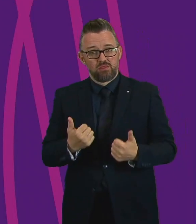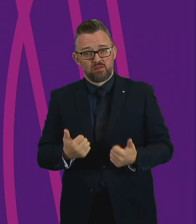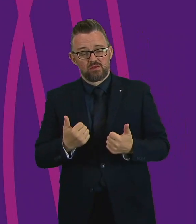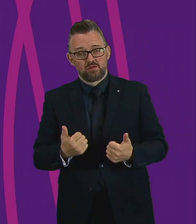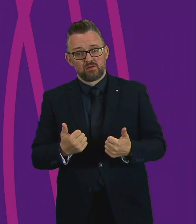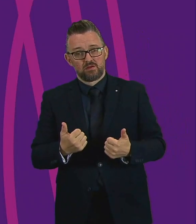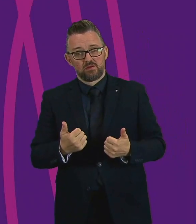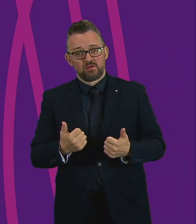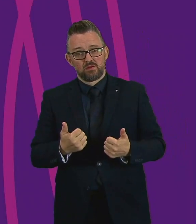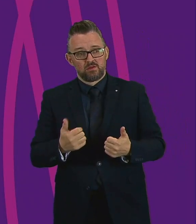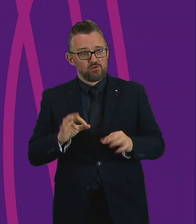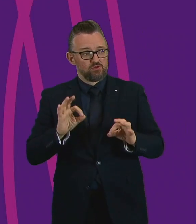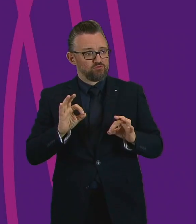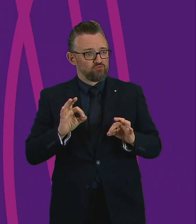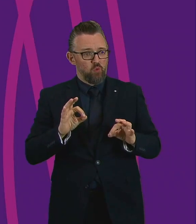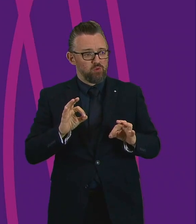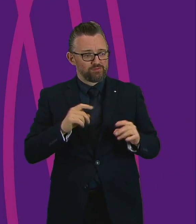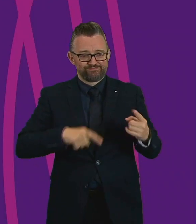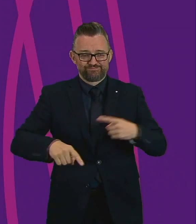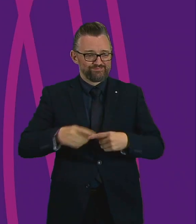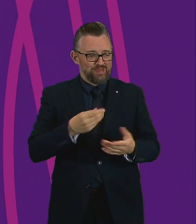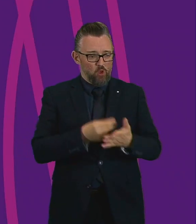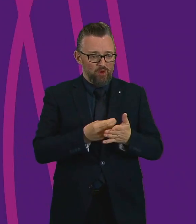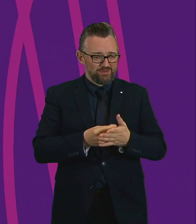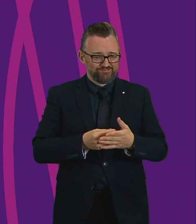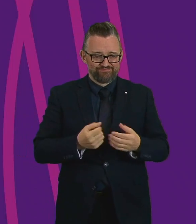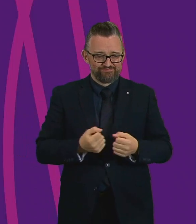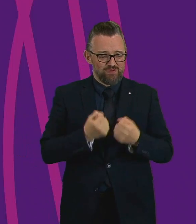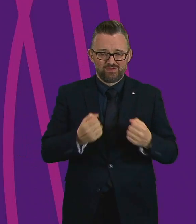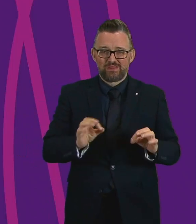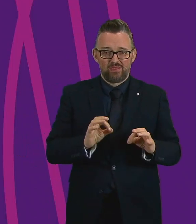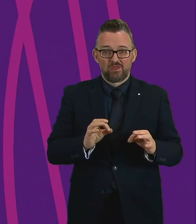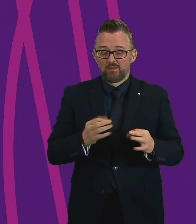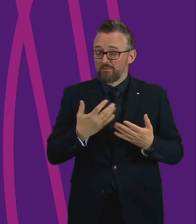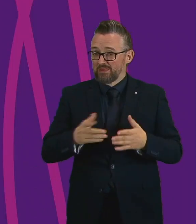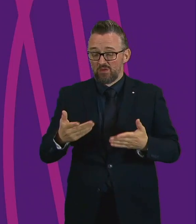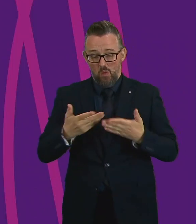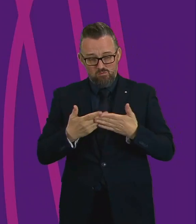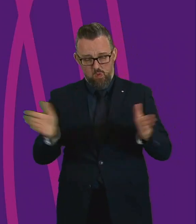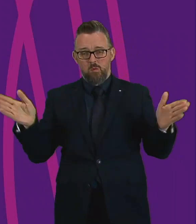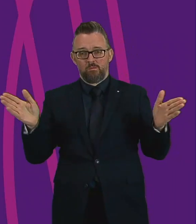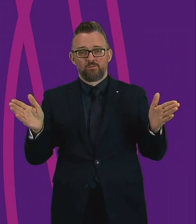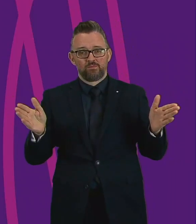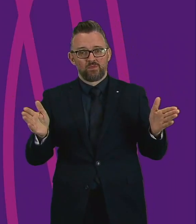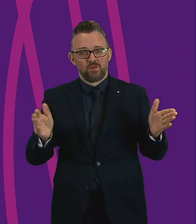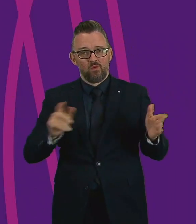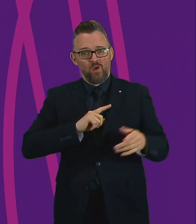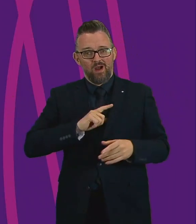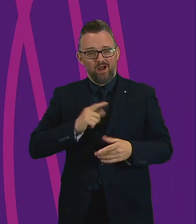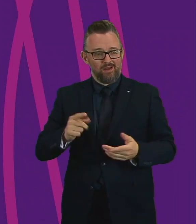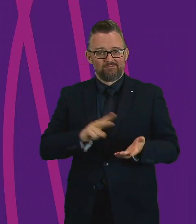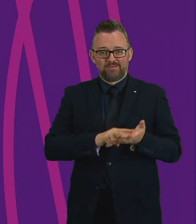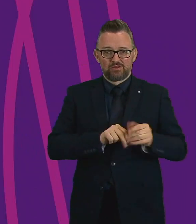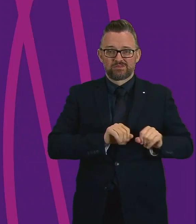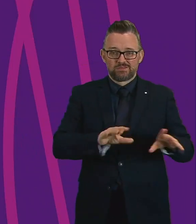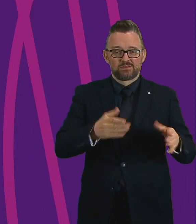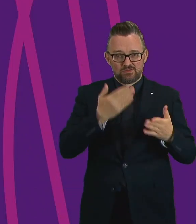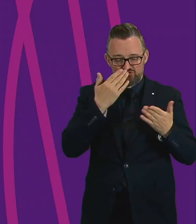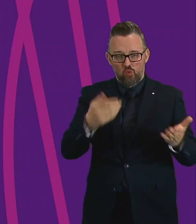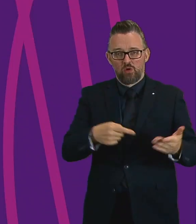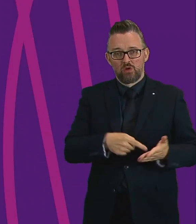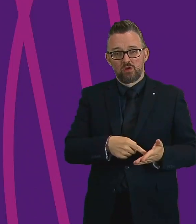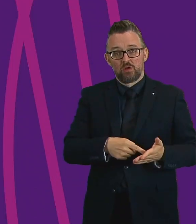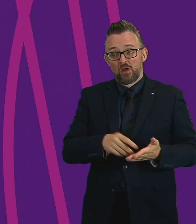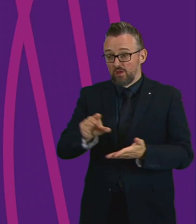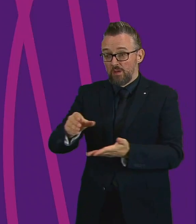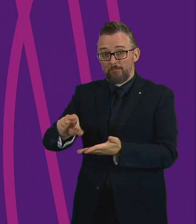the lack of resilience within the economy has been exposed like never before with this virus. Low pay